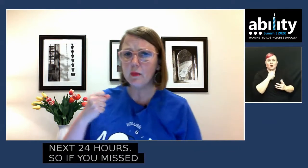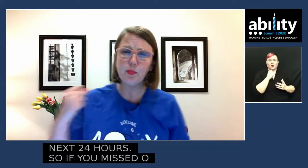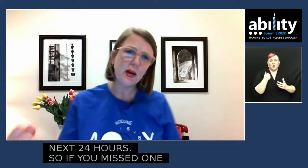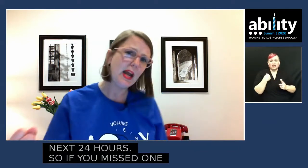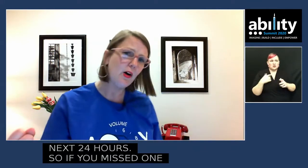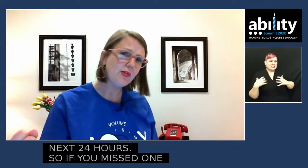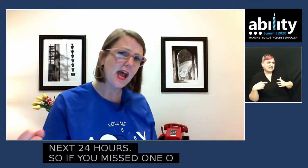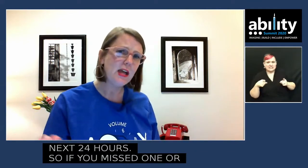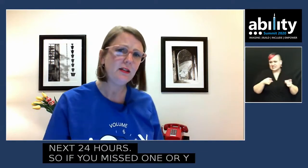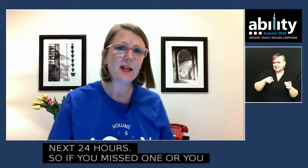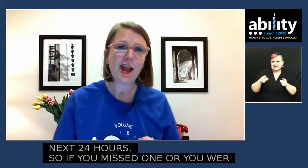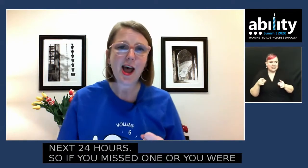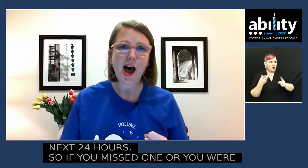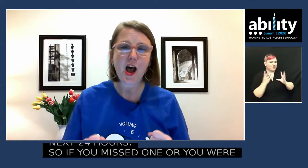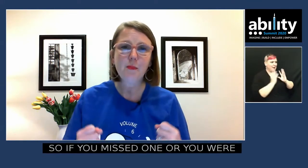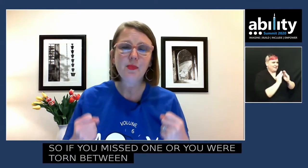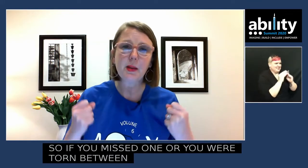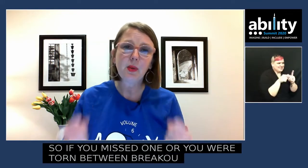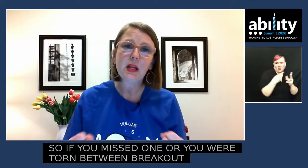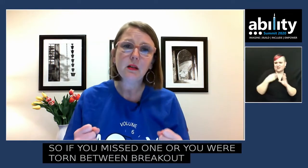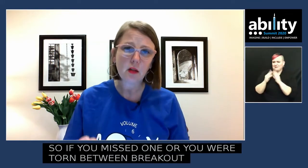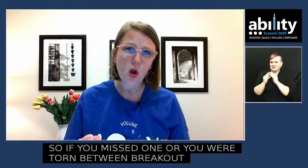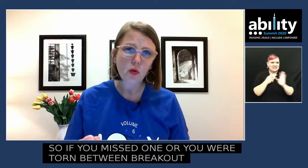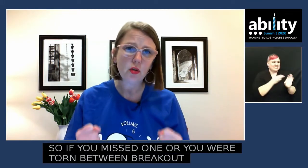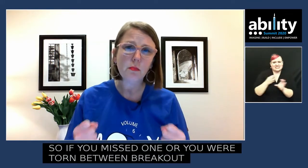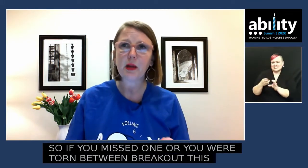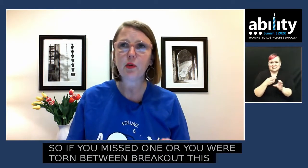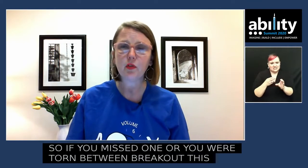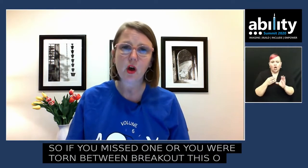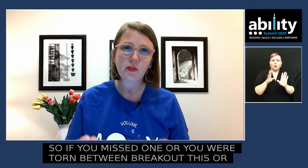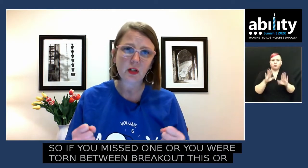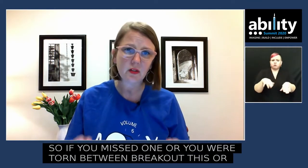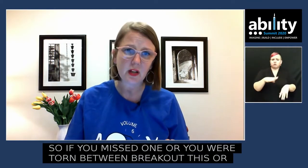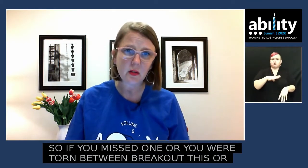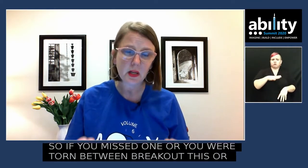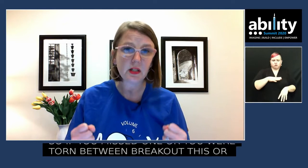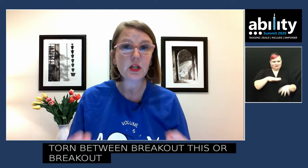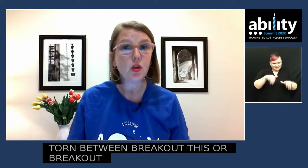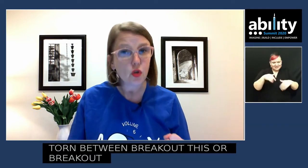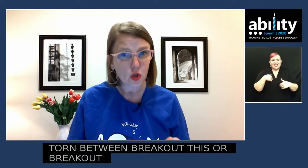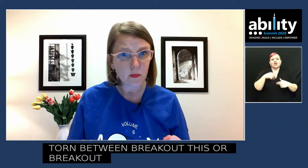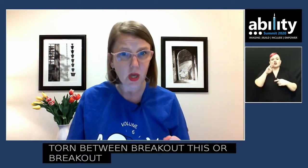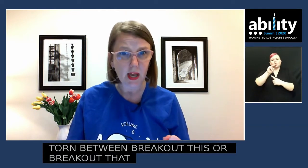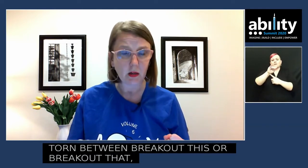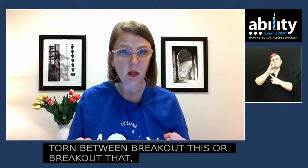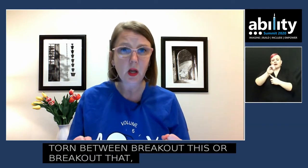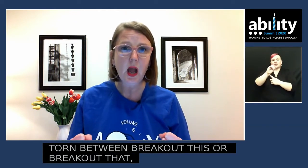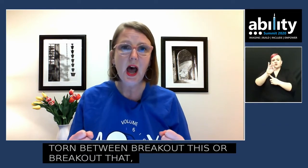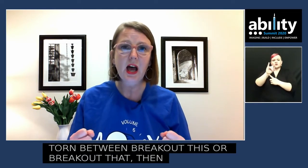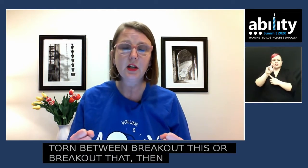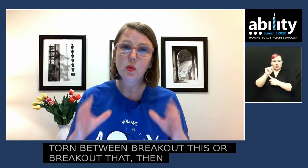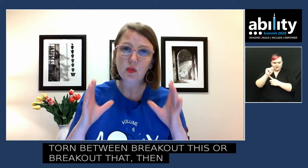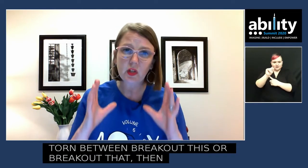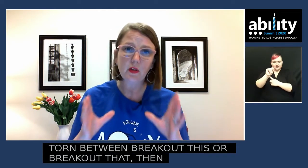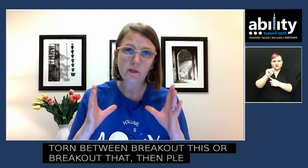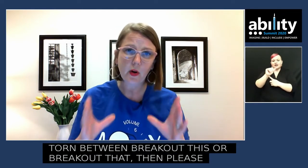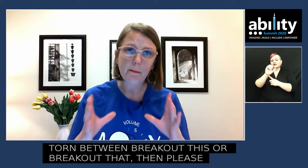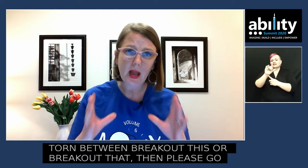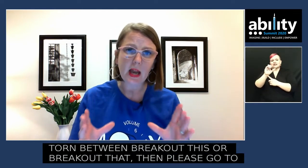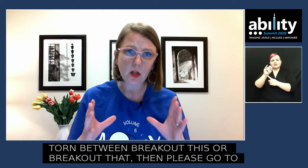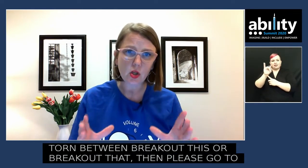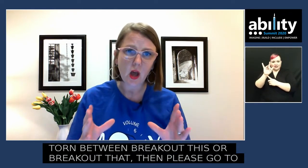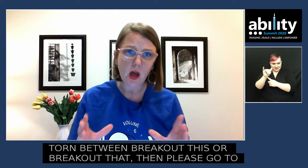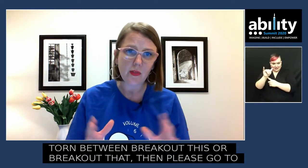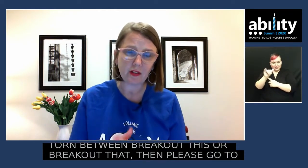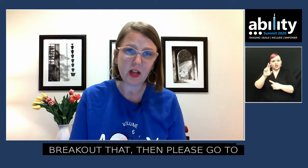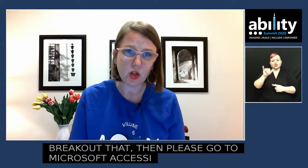breakout this or breakout that, then please go to Microsoft Accessibility YouTube channel and you will see on the